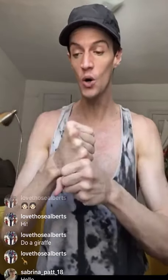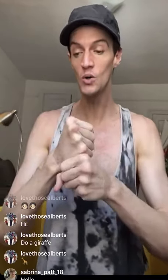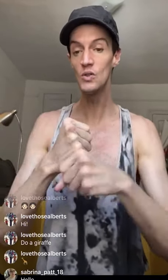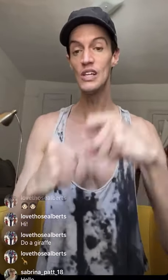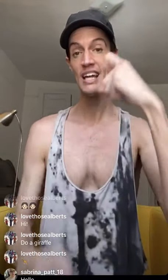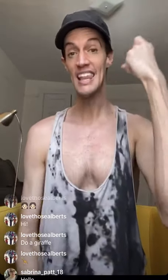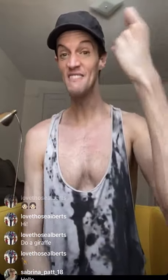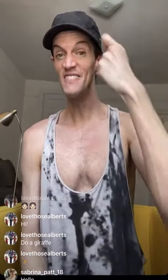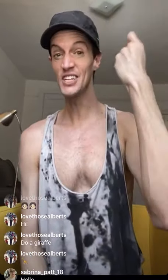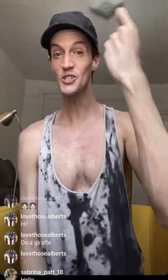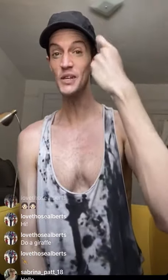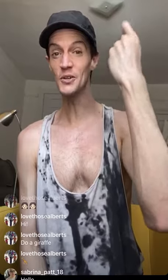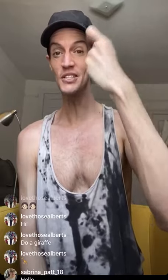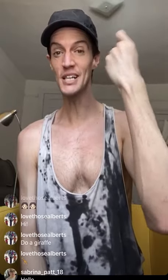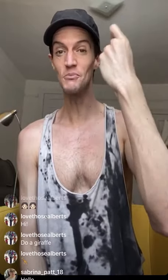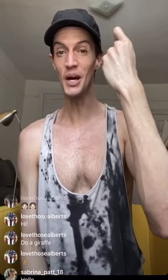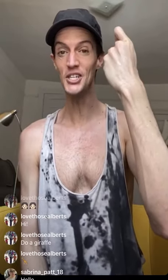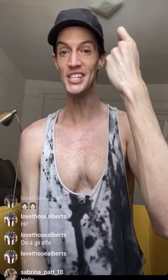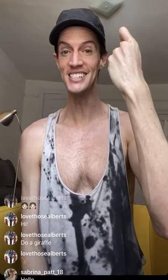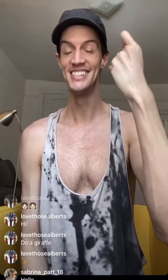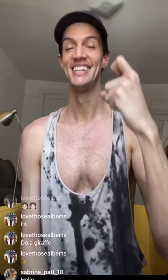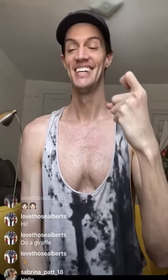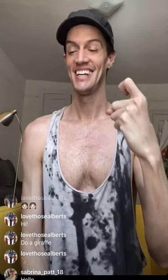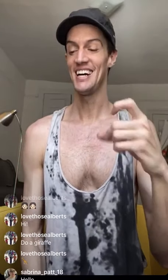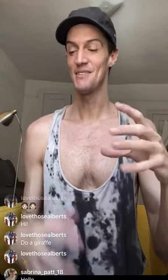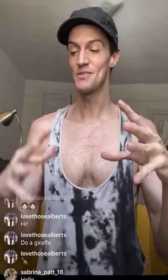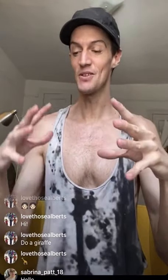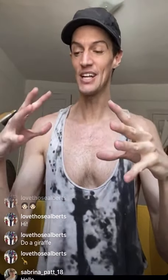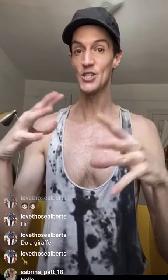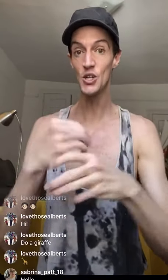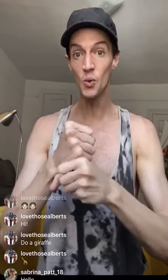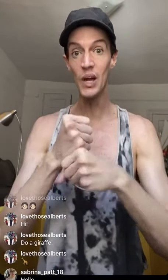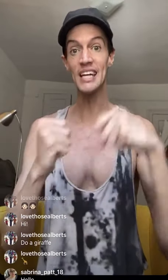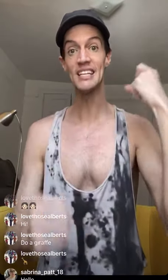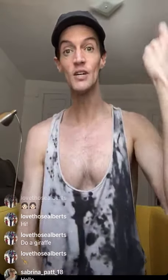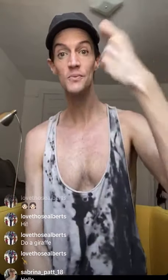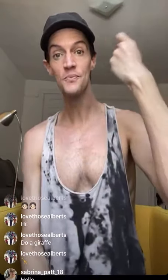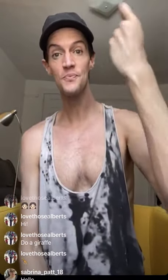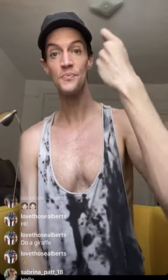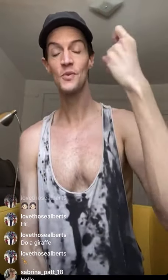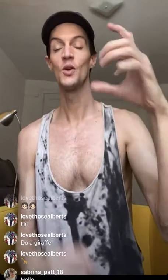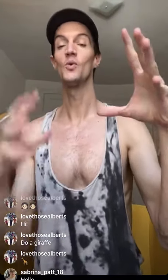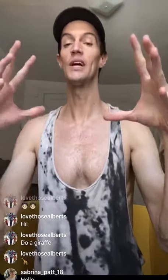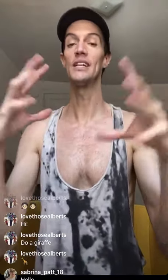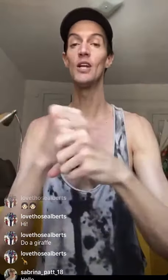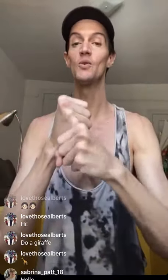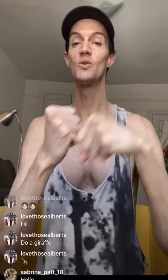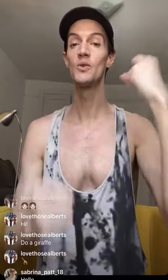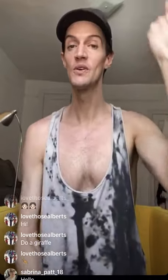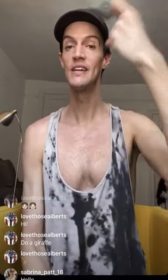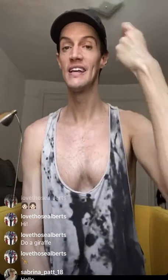hold the victory or celebration. So that's to win. Win. This